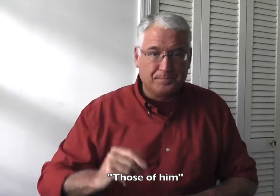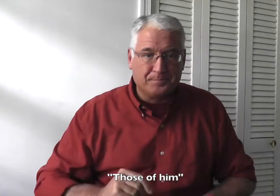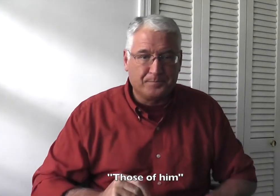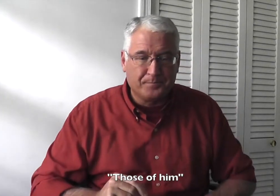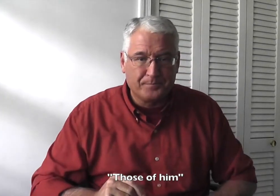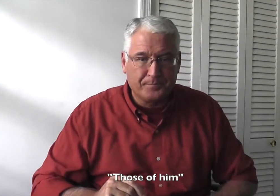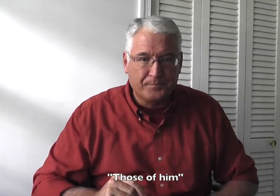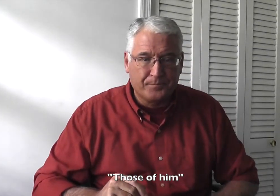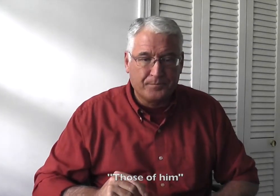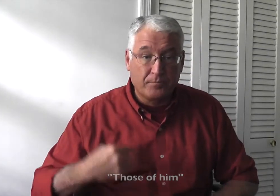him.